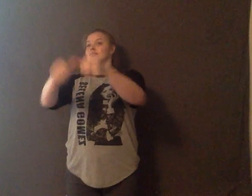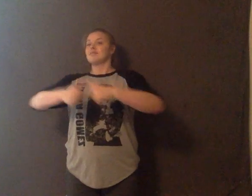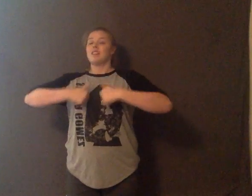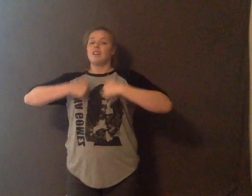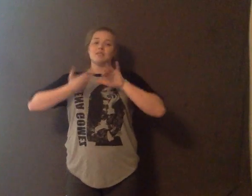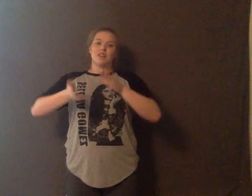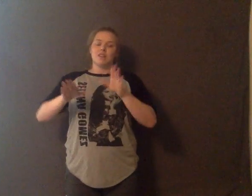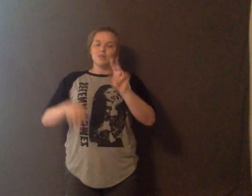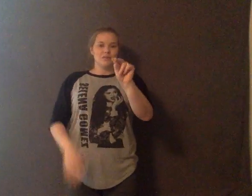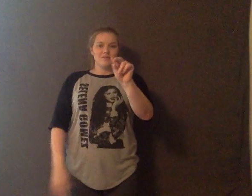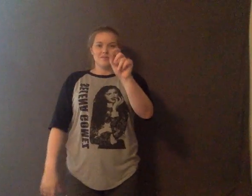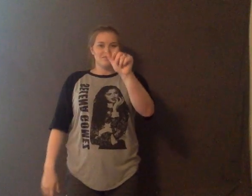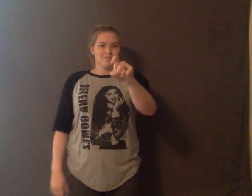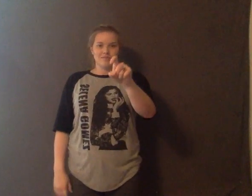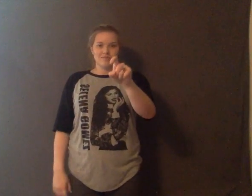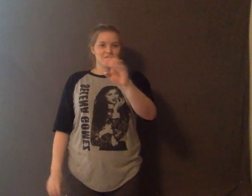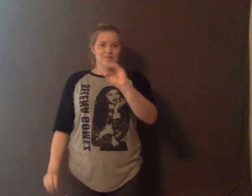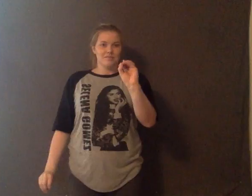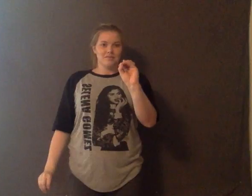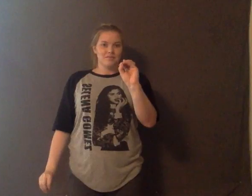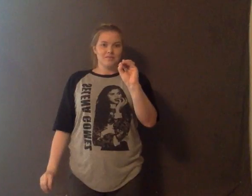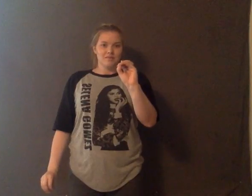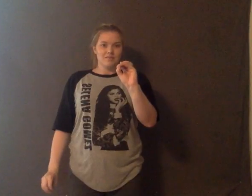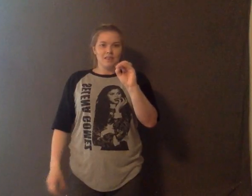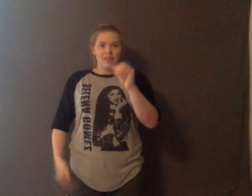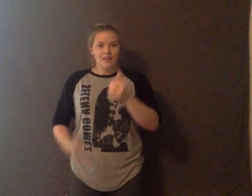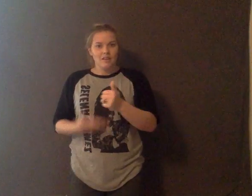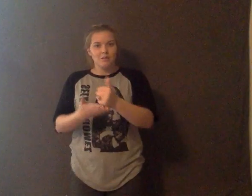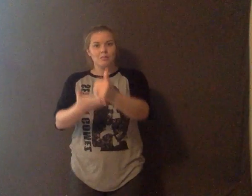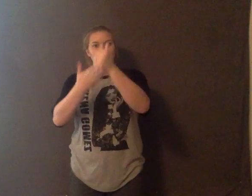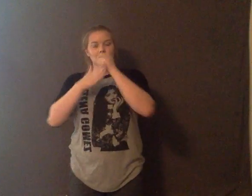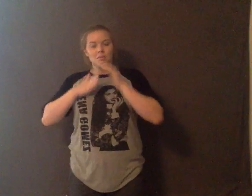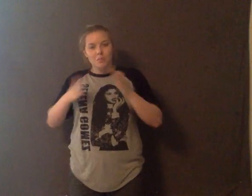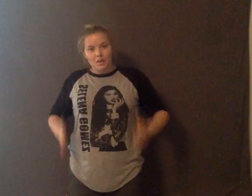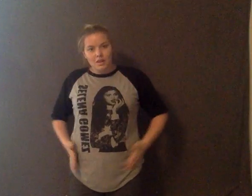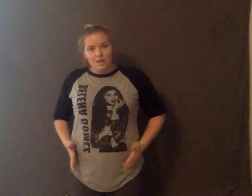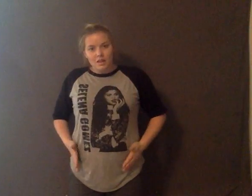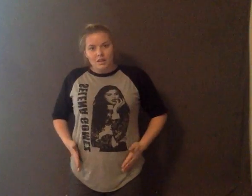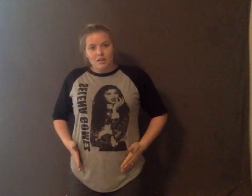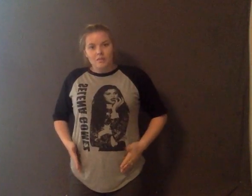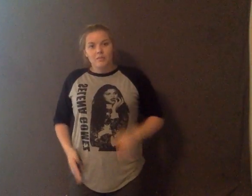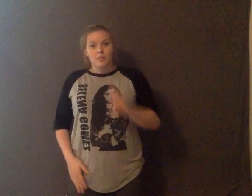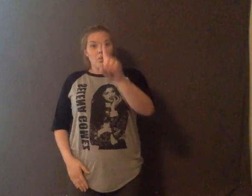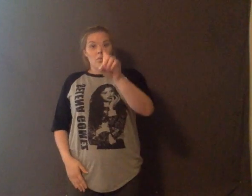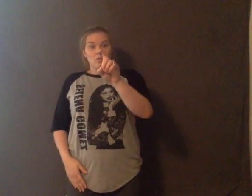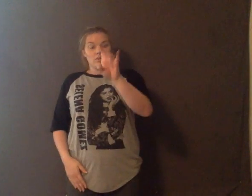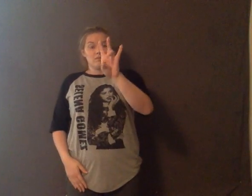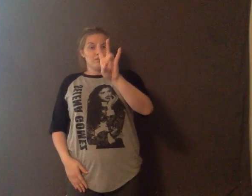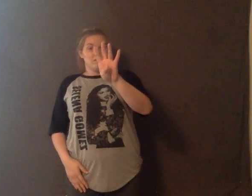do is live in such a way that it gives the body a chance to heal itself. We took 174 consecutive patients with high blood pressure,